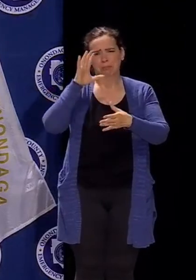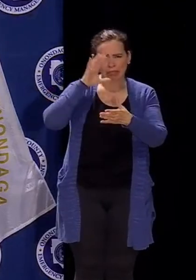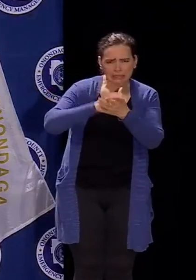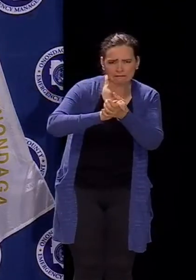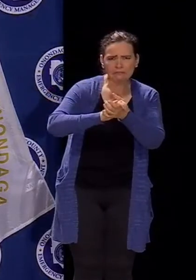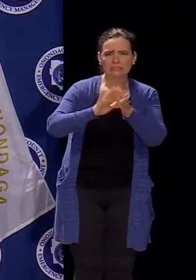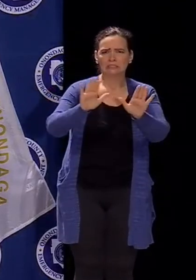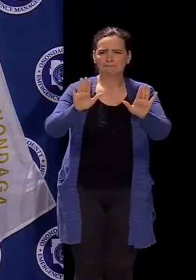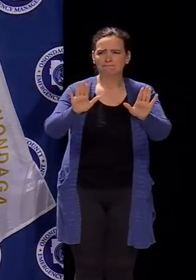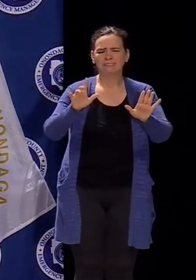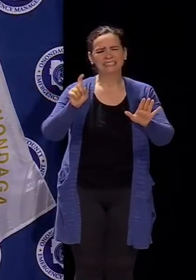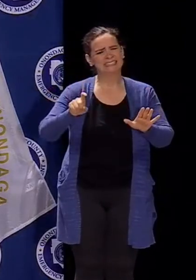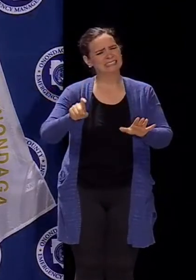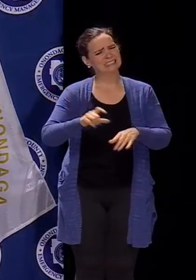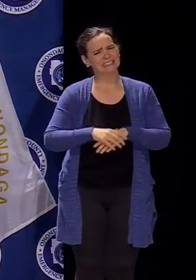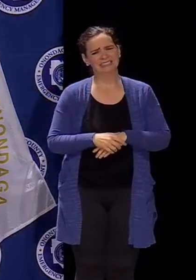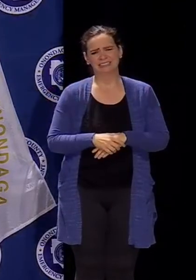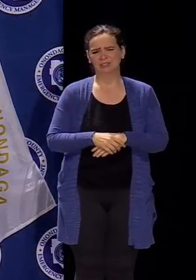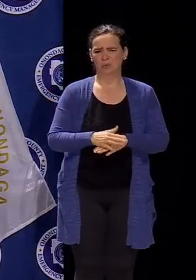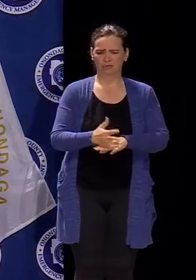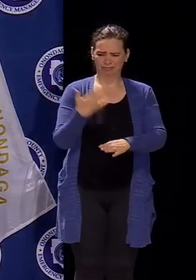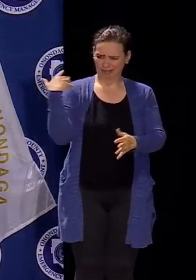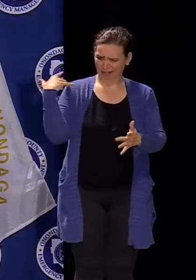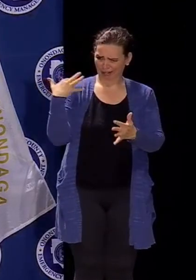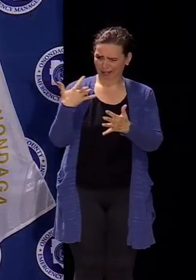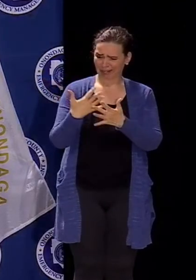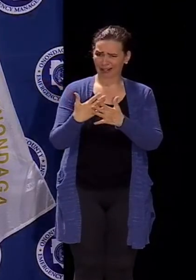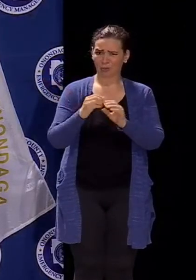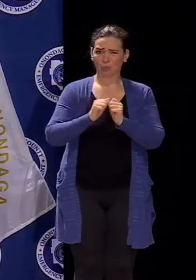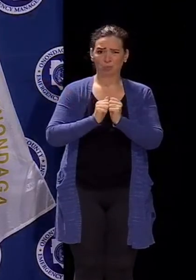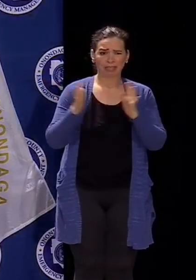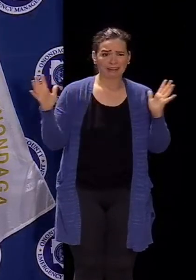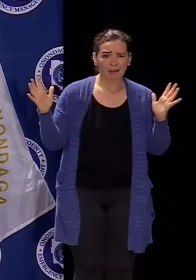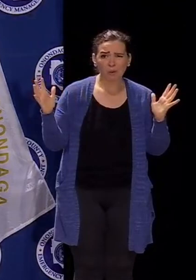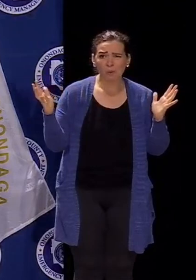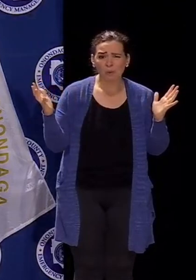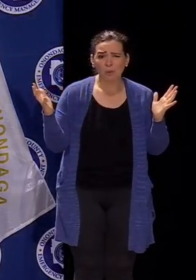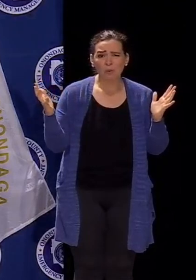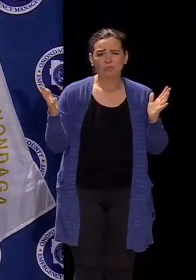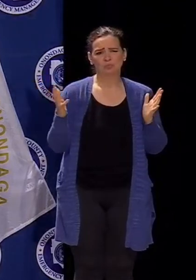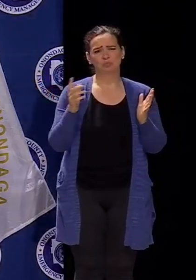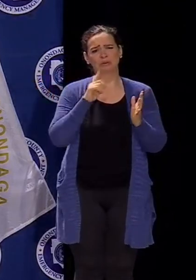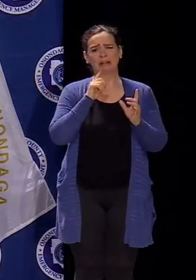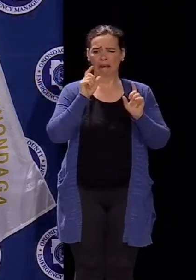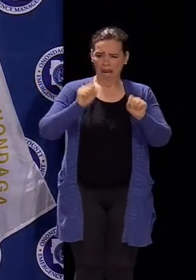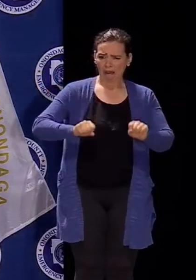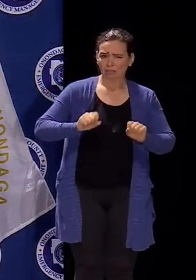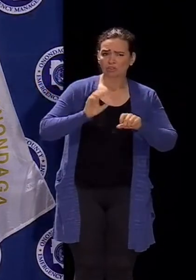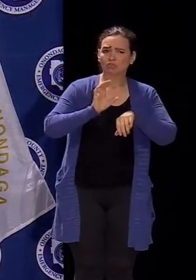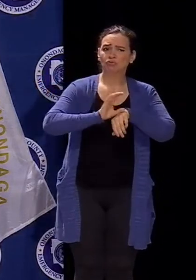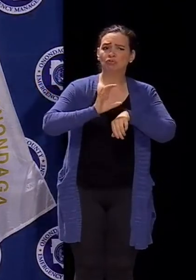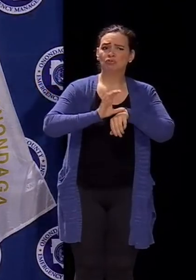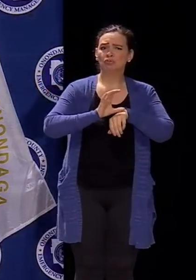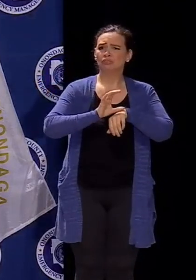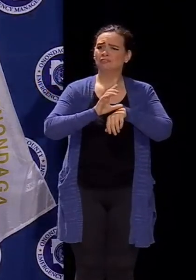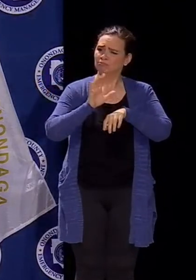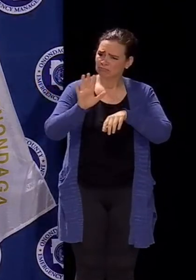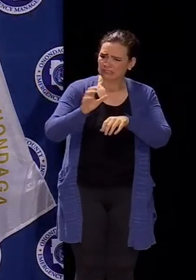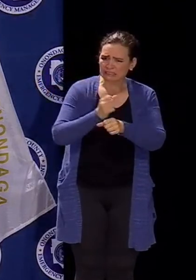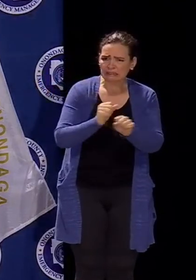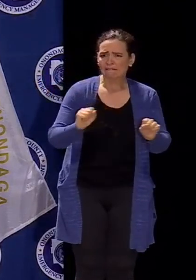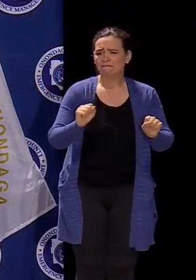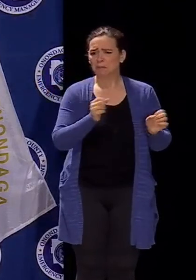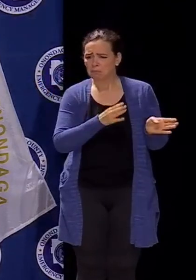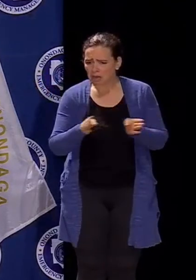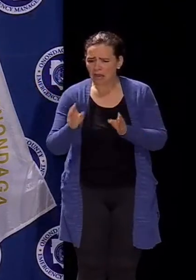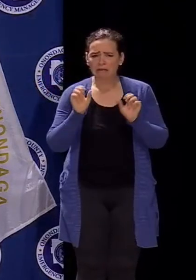with everything they've been going through. And you can do it in a safe way. And if we couldn't do it in a safe way, I wouldn't be